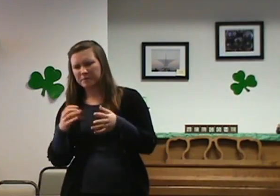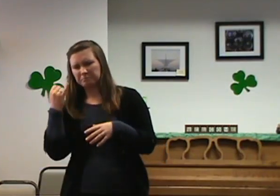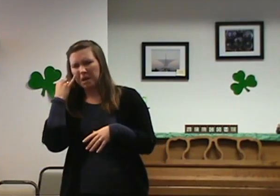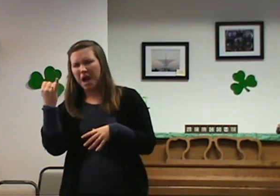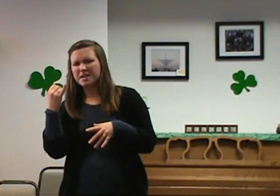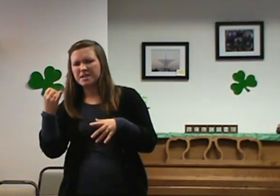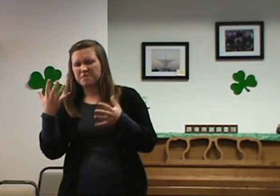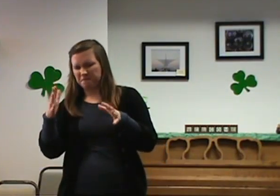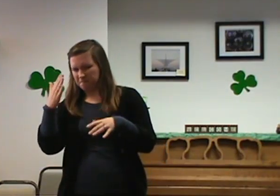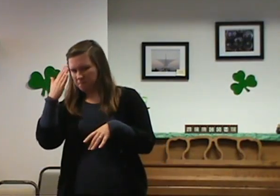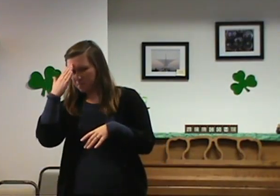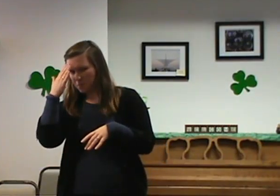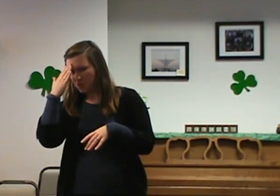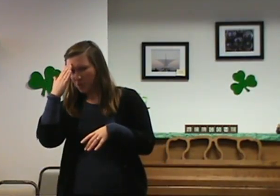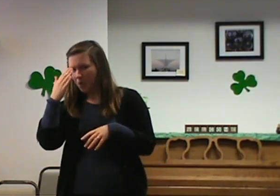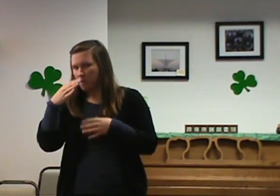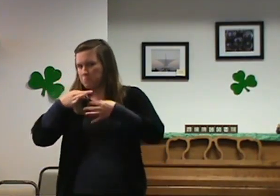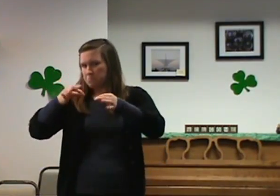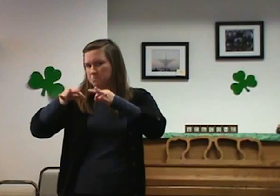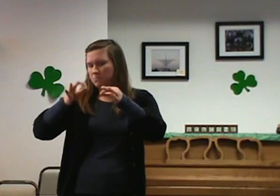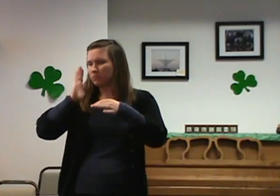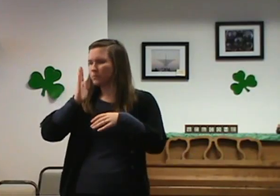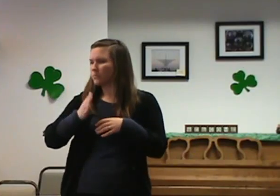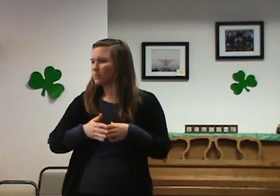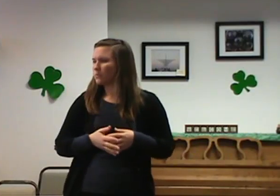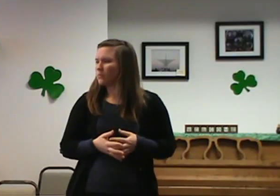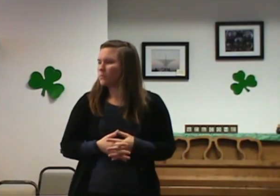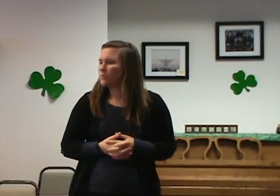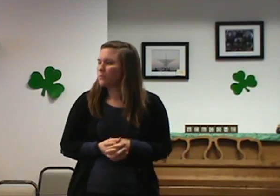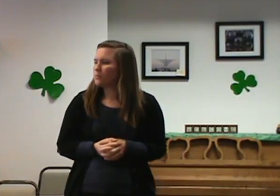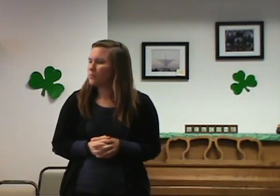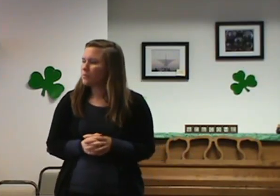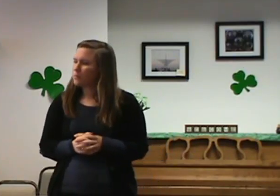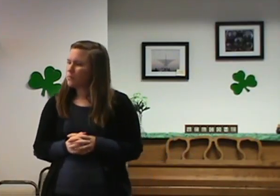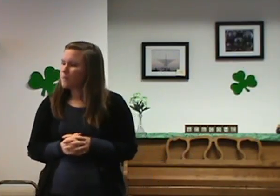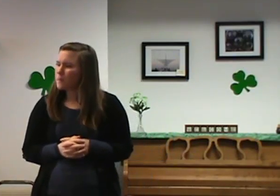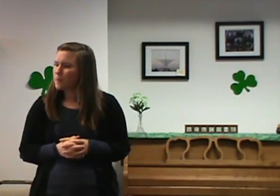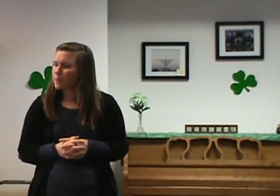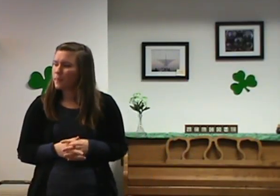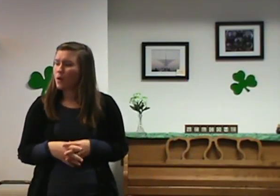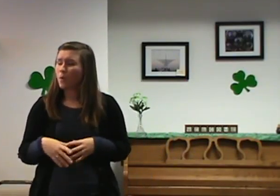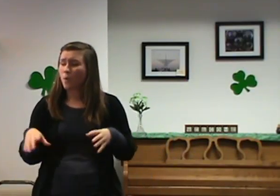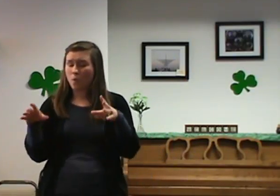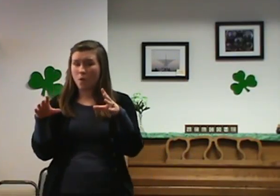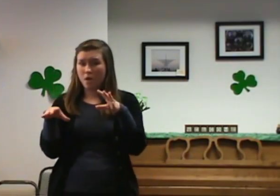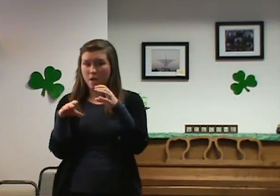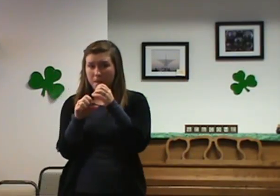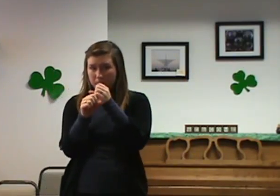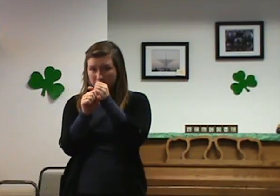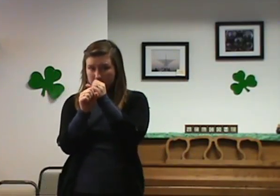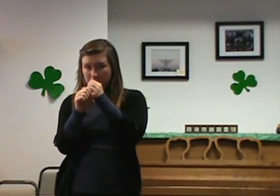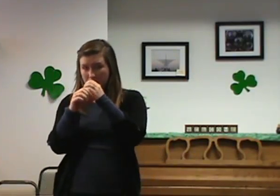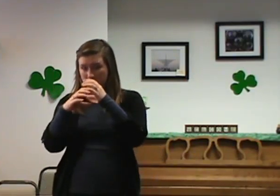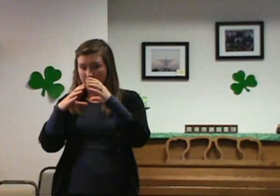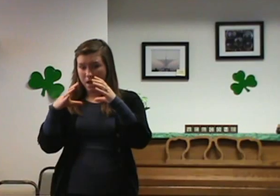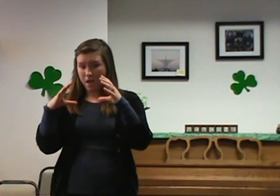our stand magnifiers. This is a 3X in a stand one, and you just push